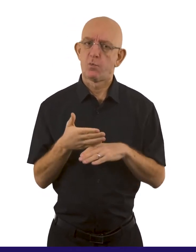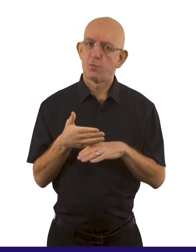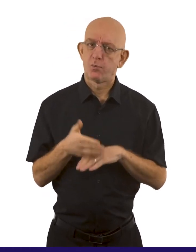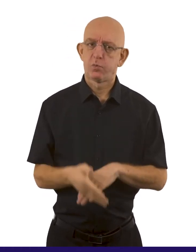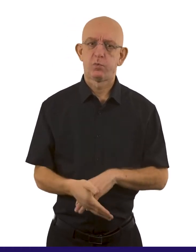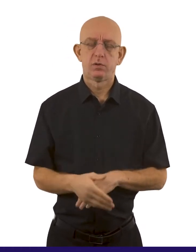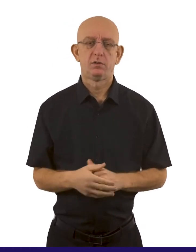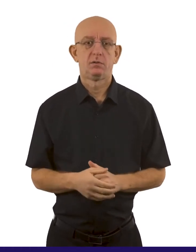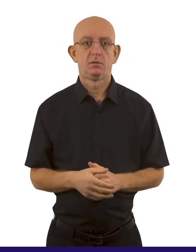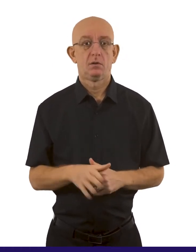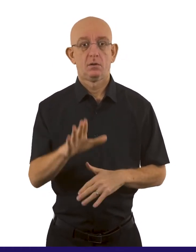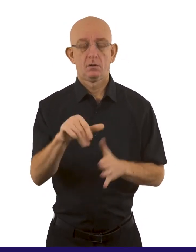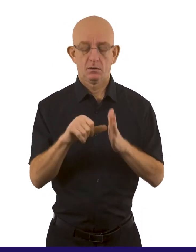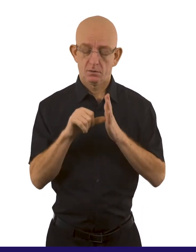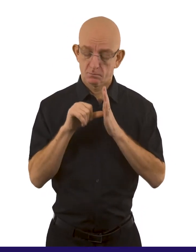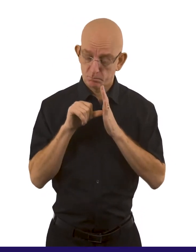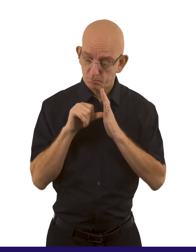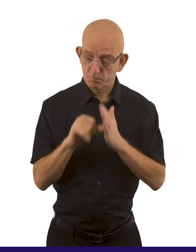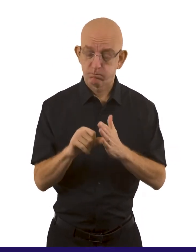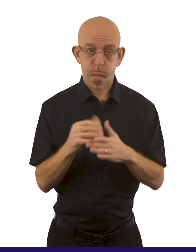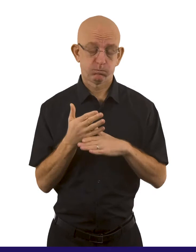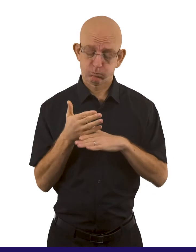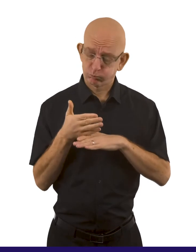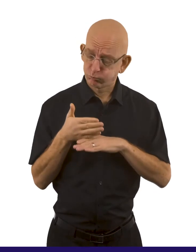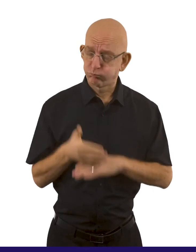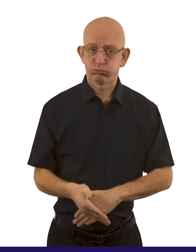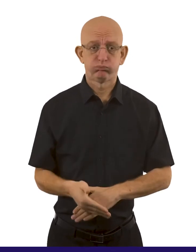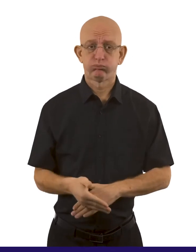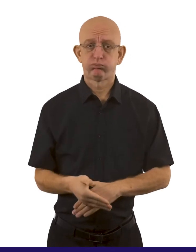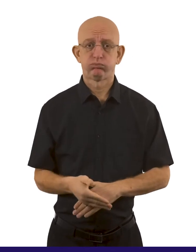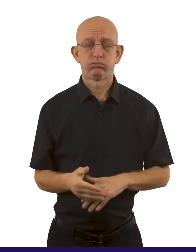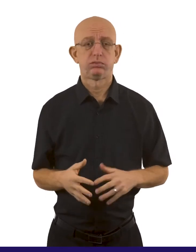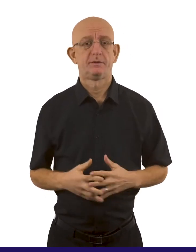A large amount of effort? An extreme amount of effort?